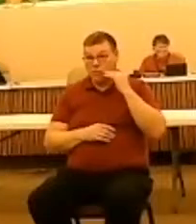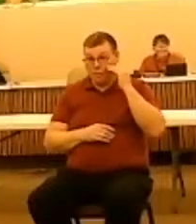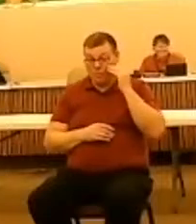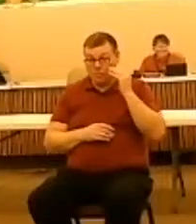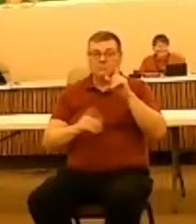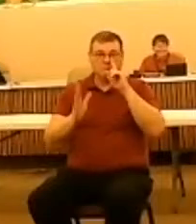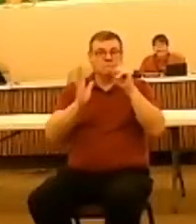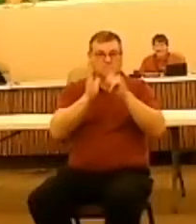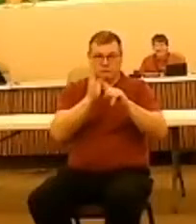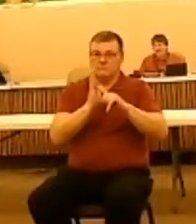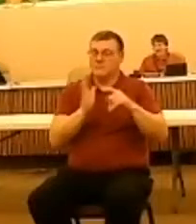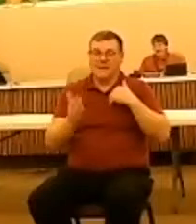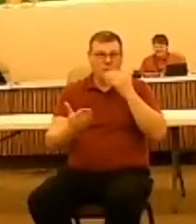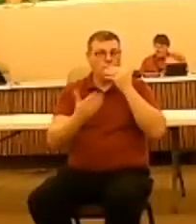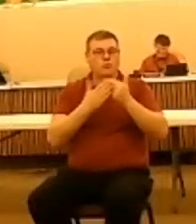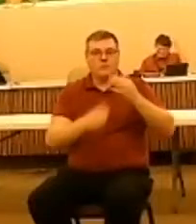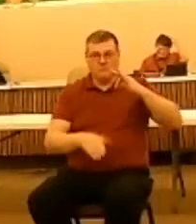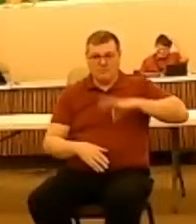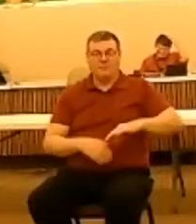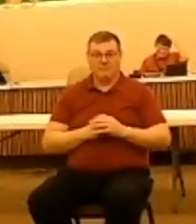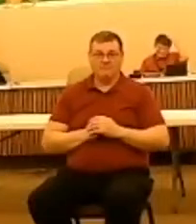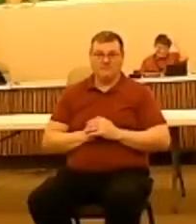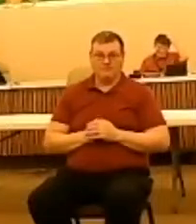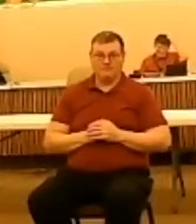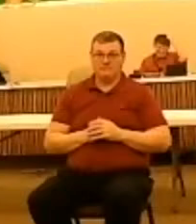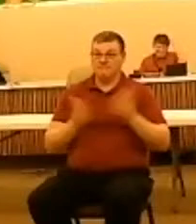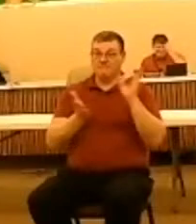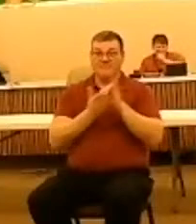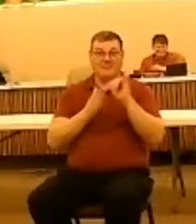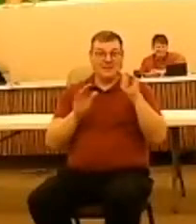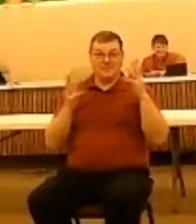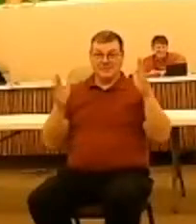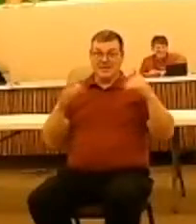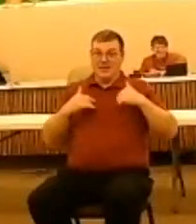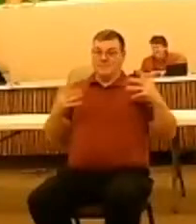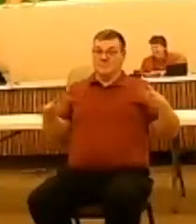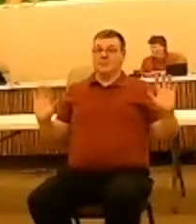look into it. There's some great benefits. That's it. I'm done.